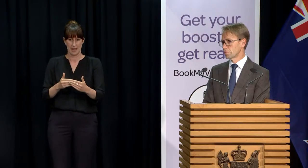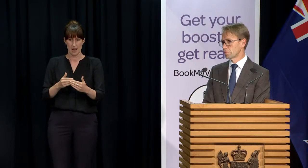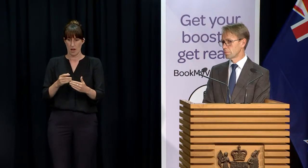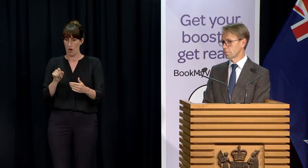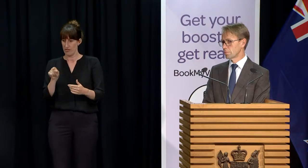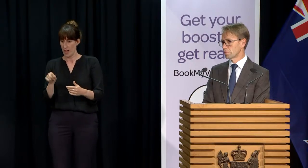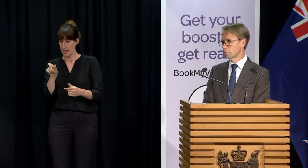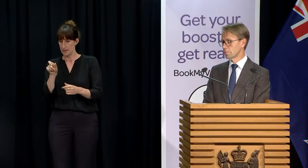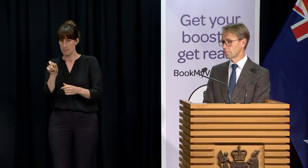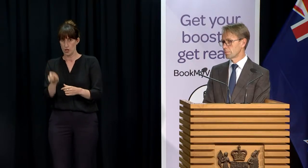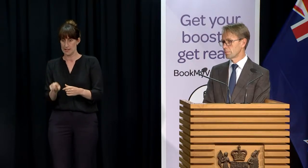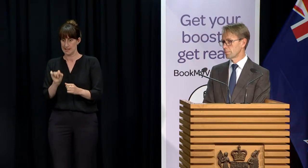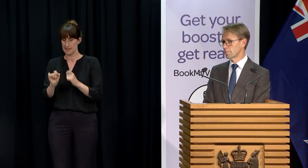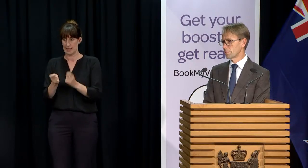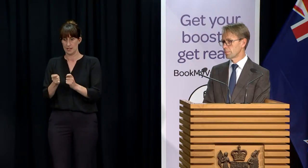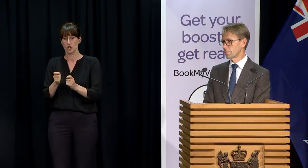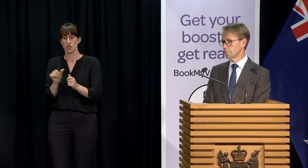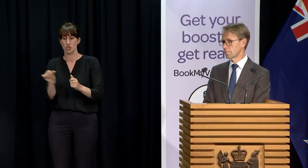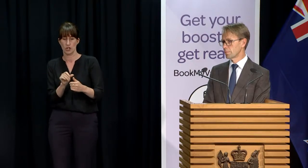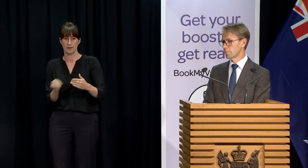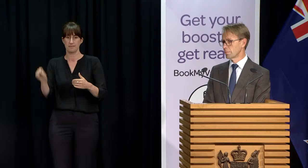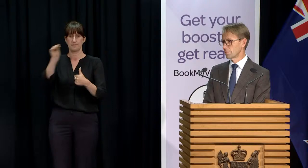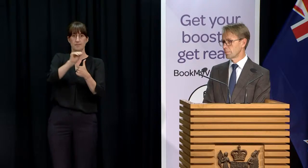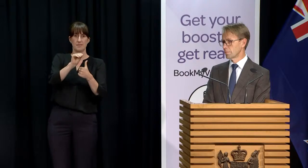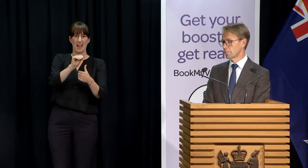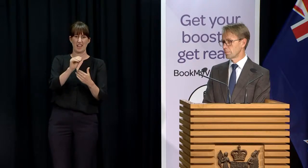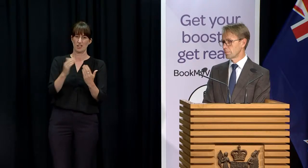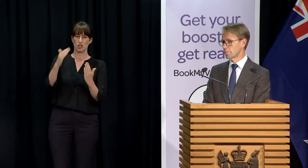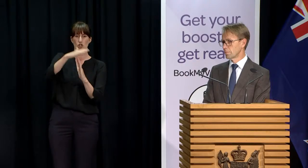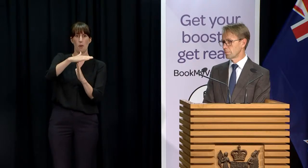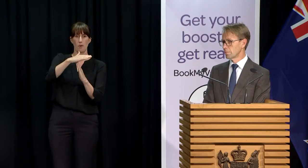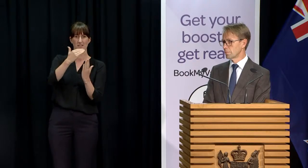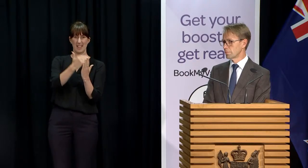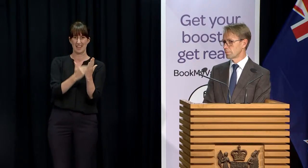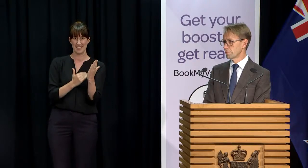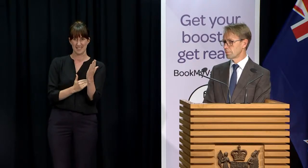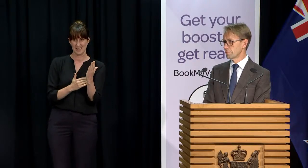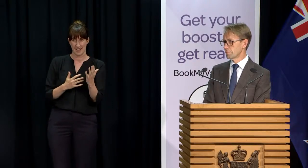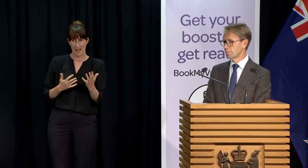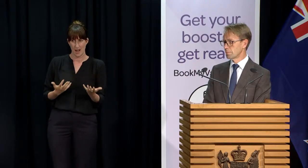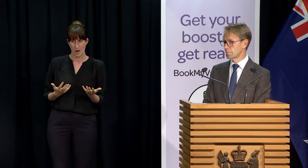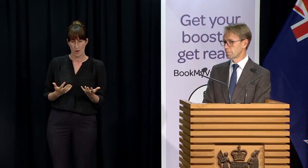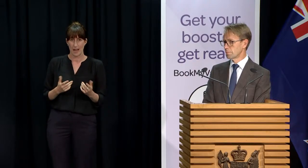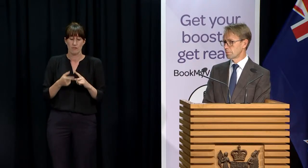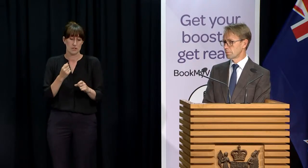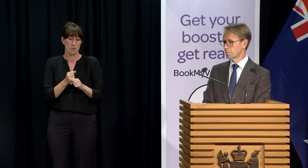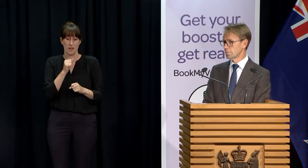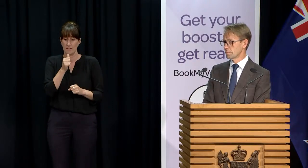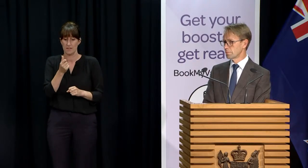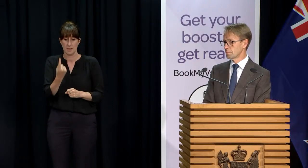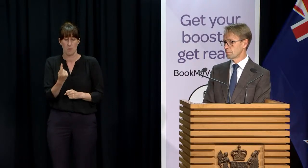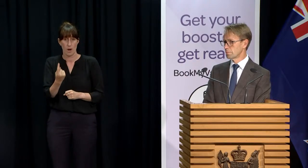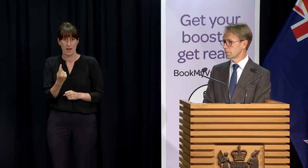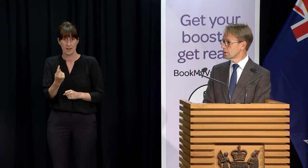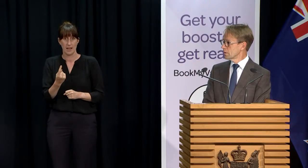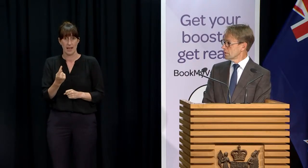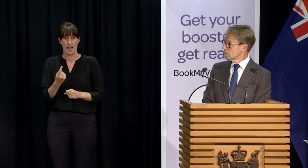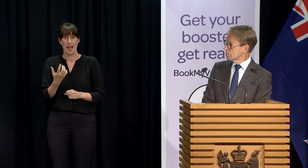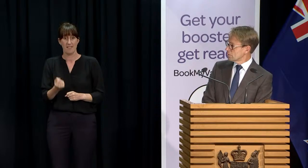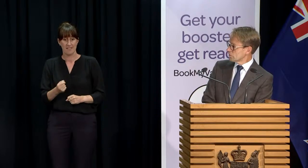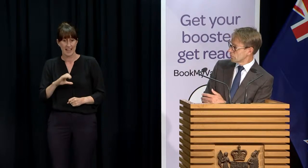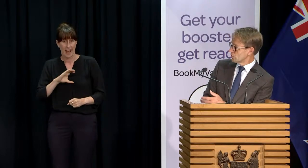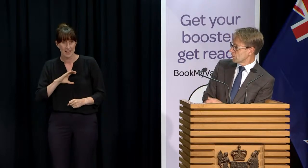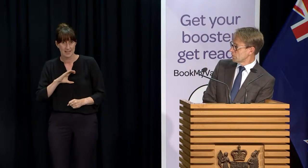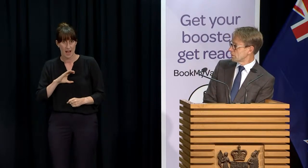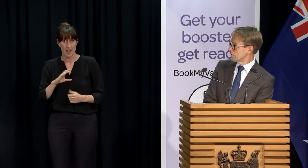any potential that they'll be having to decide between processing a COVID test and a cancer diagnosis or breast cancer specimen, for